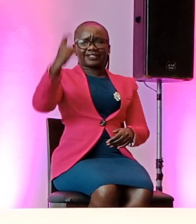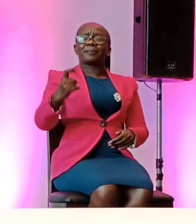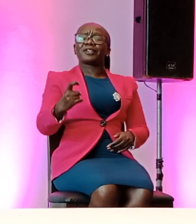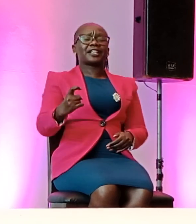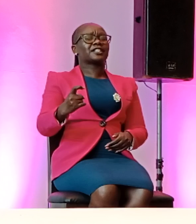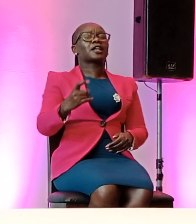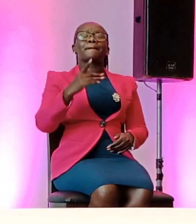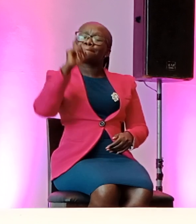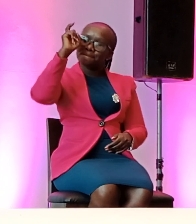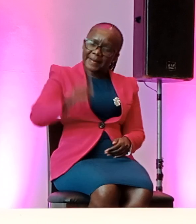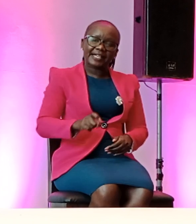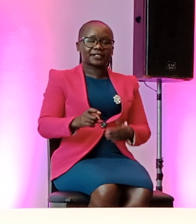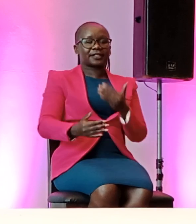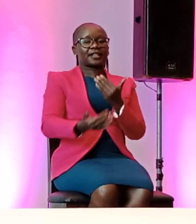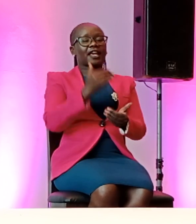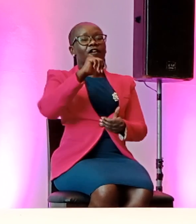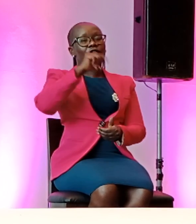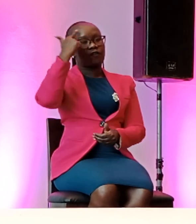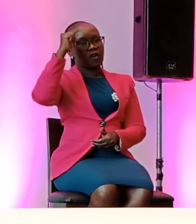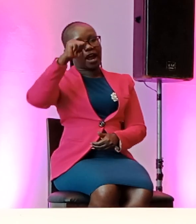relevant.